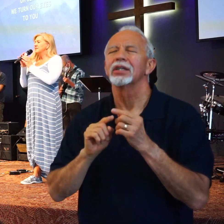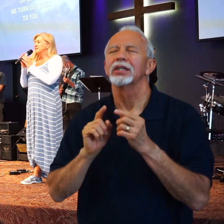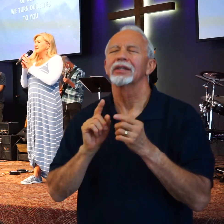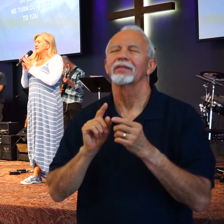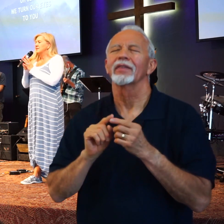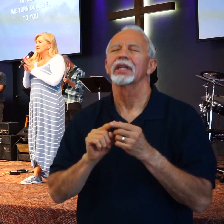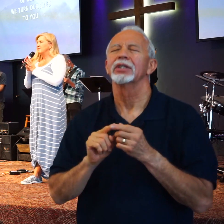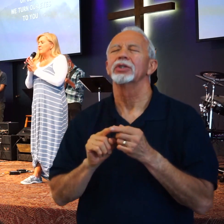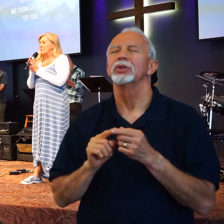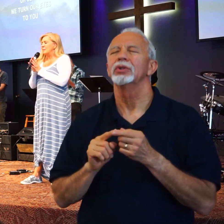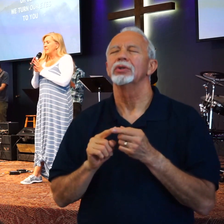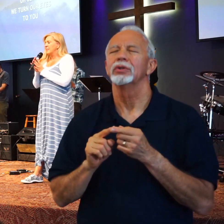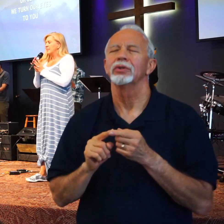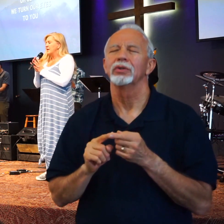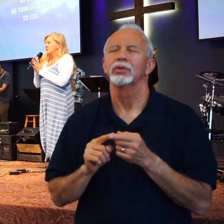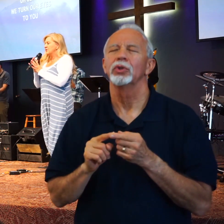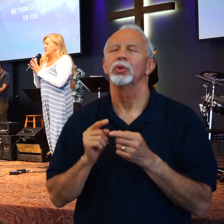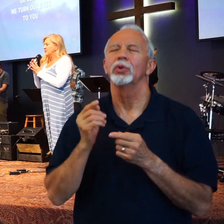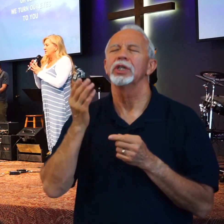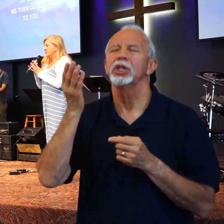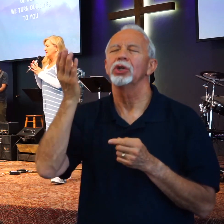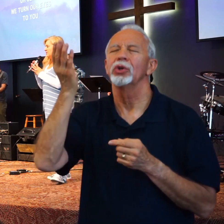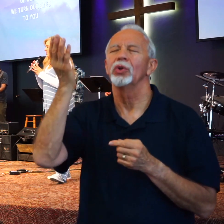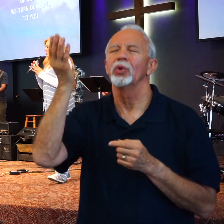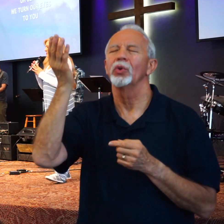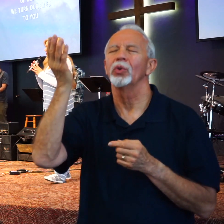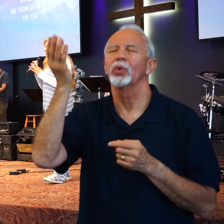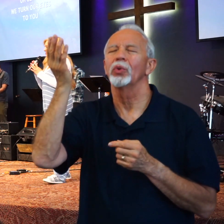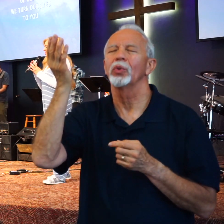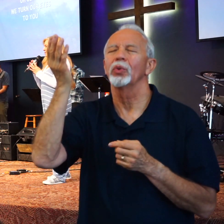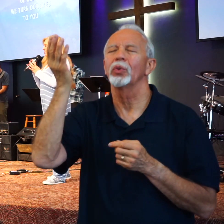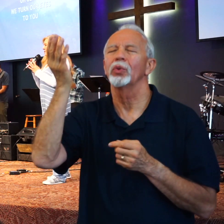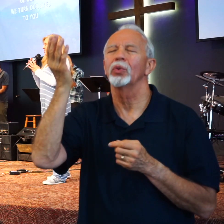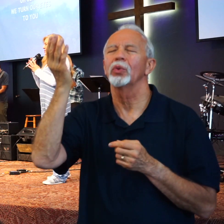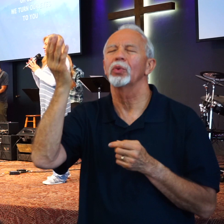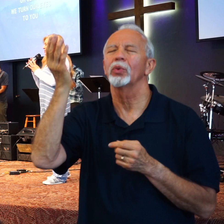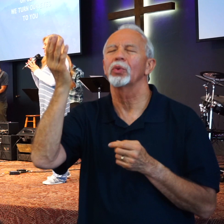eyes to you.